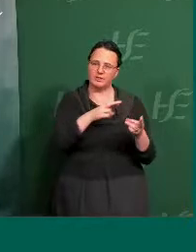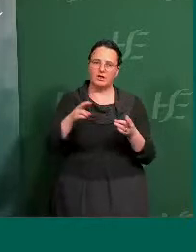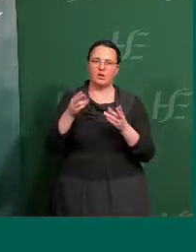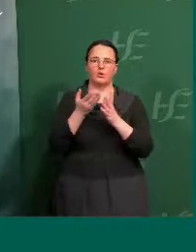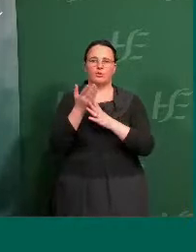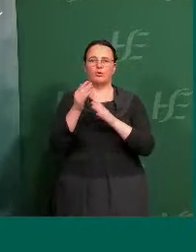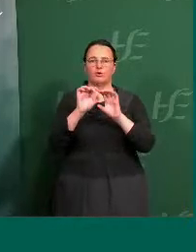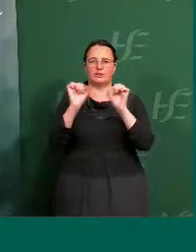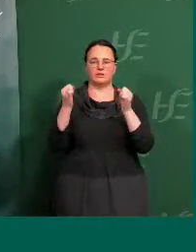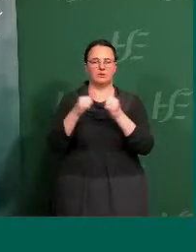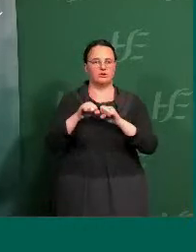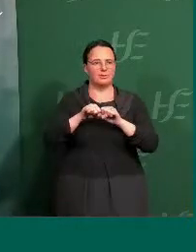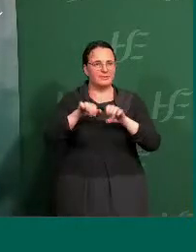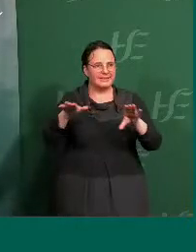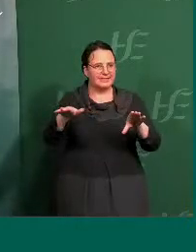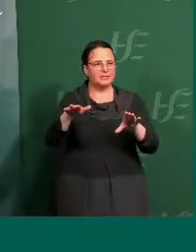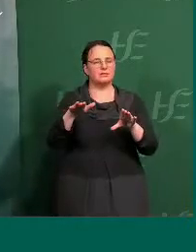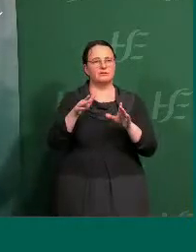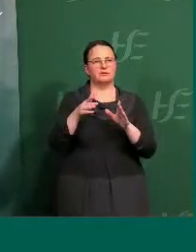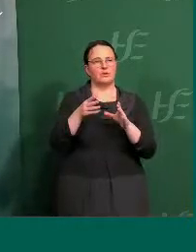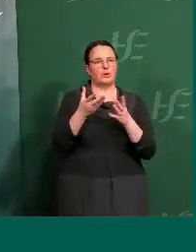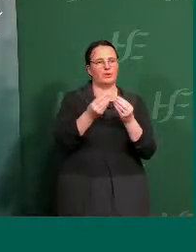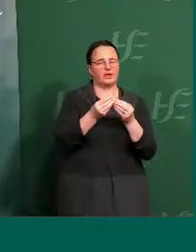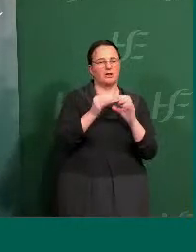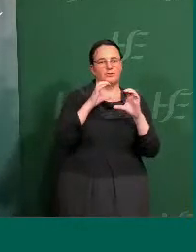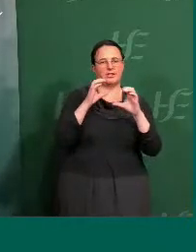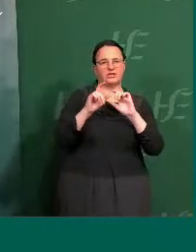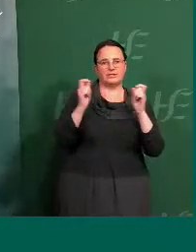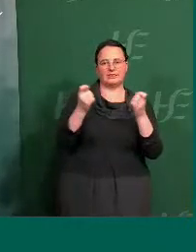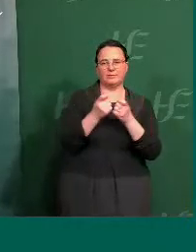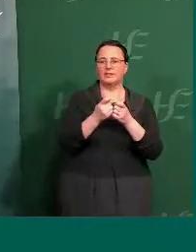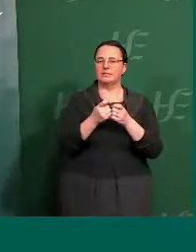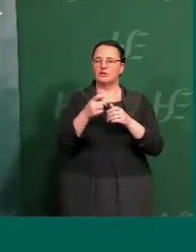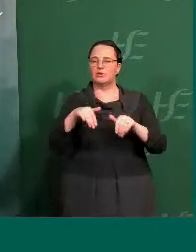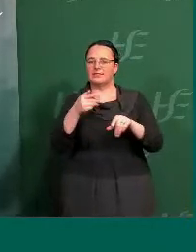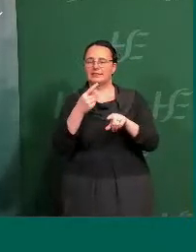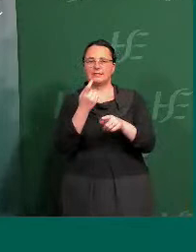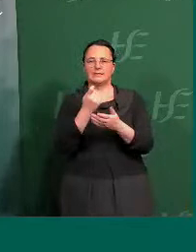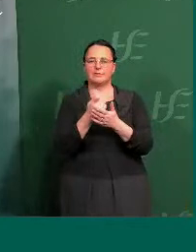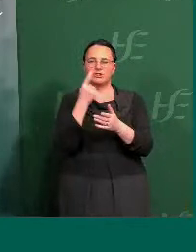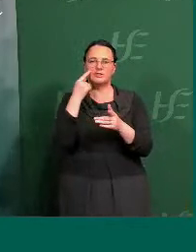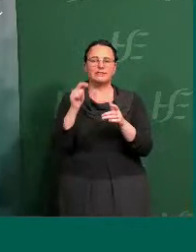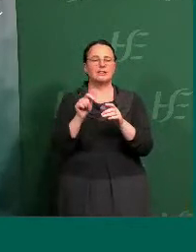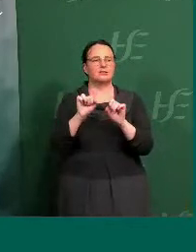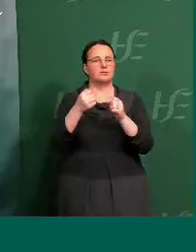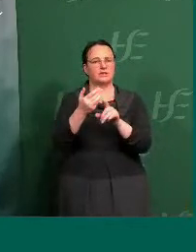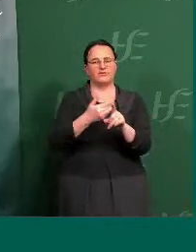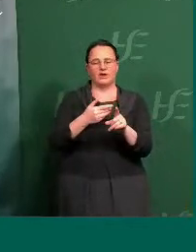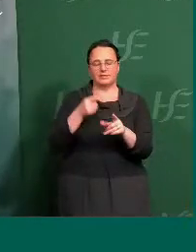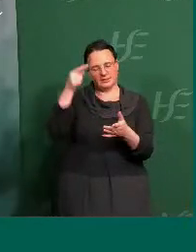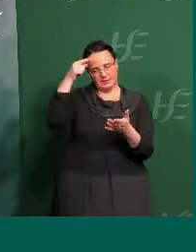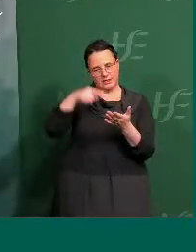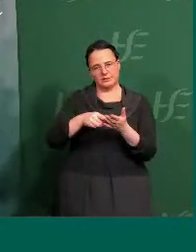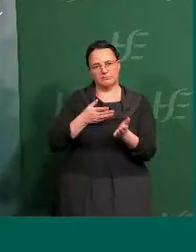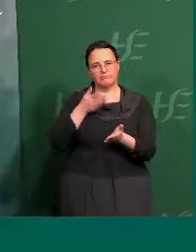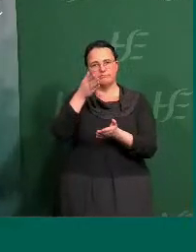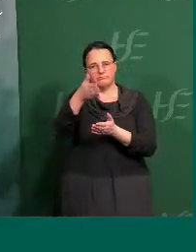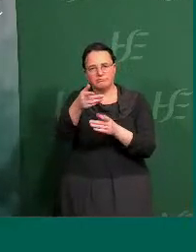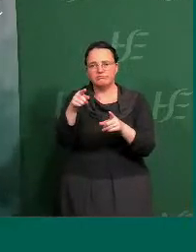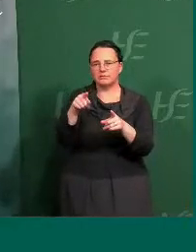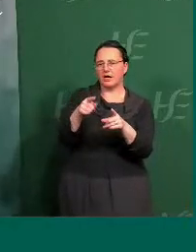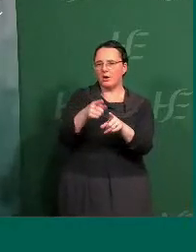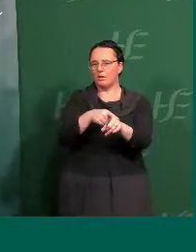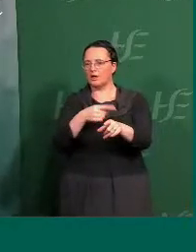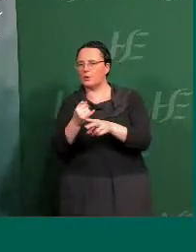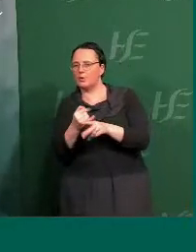through our communication team are constantly updating the waiting time so people can see in advance of travelling what it is in relation to any particular